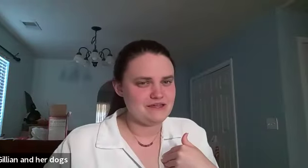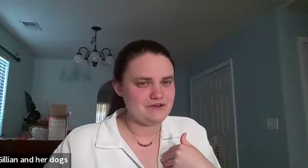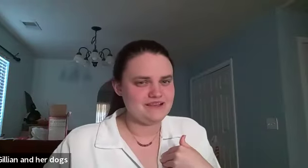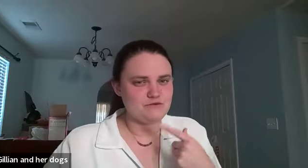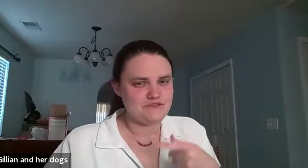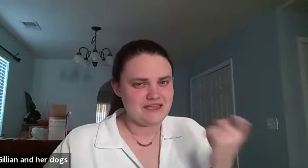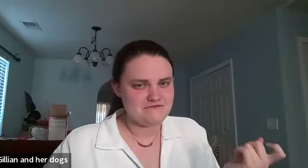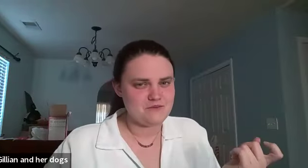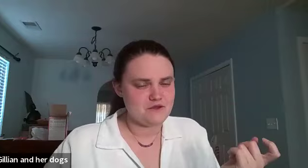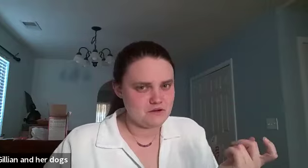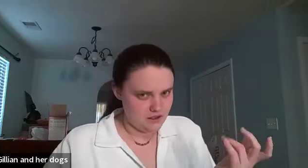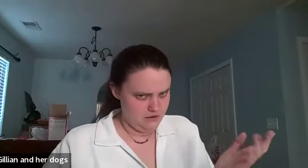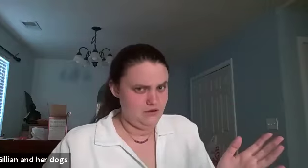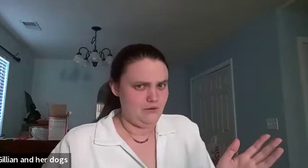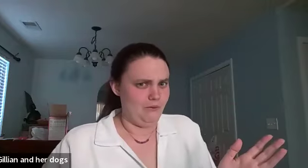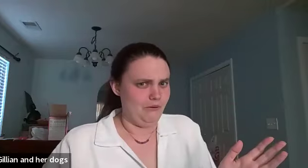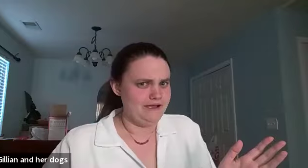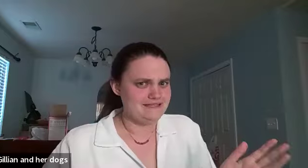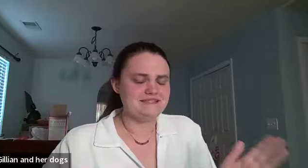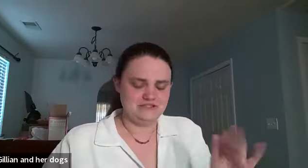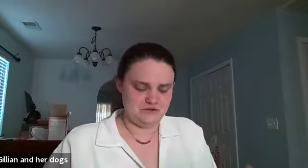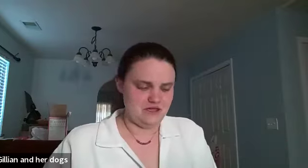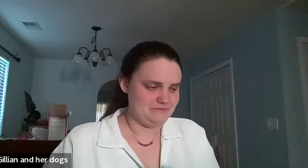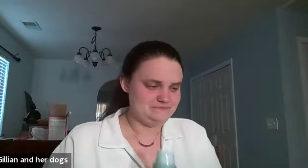really realize where that came from. And then we're like, what? So yeah,